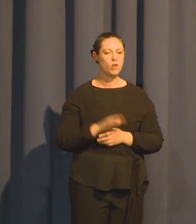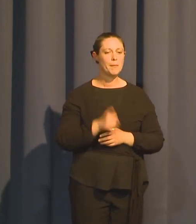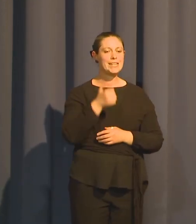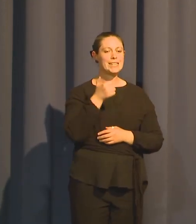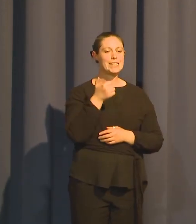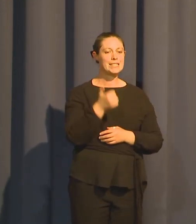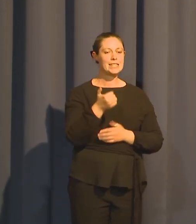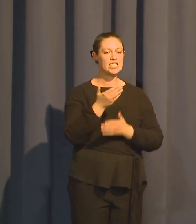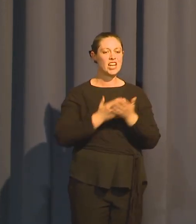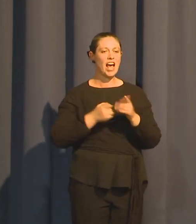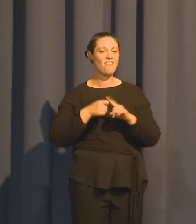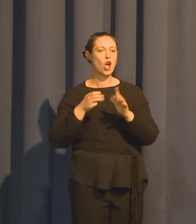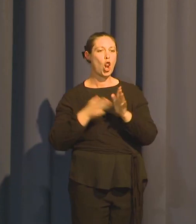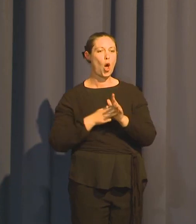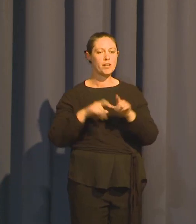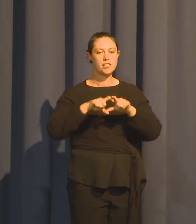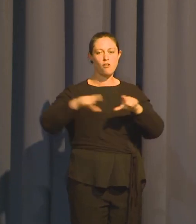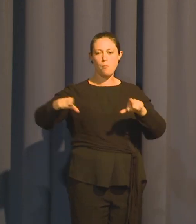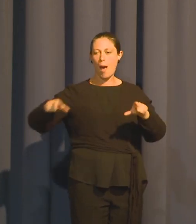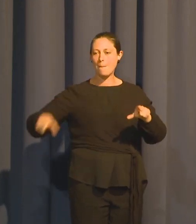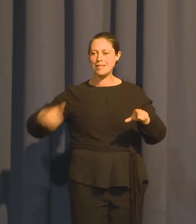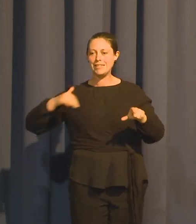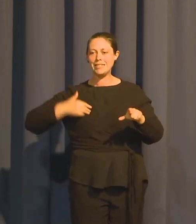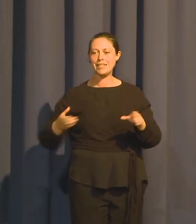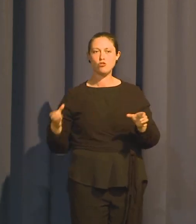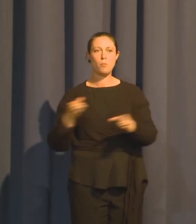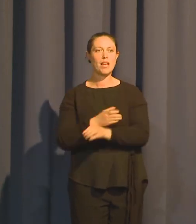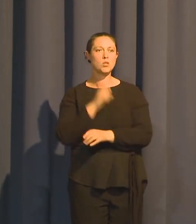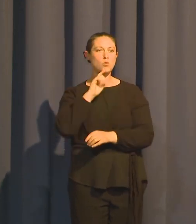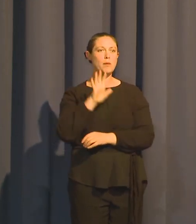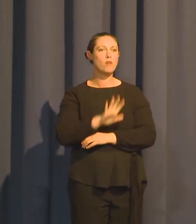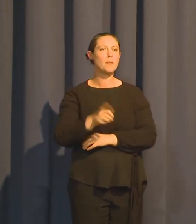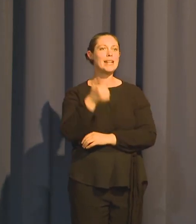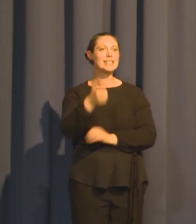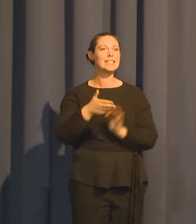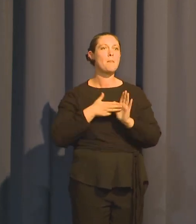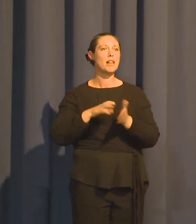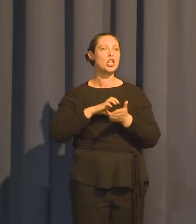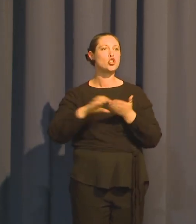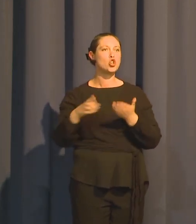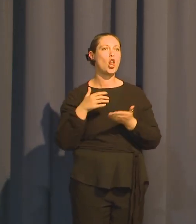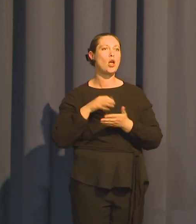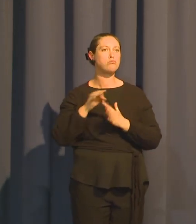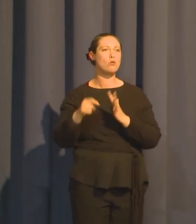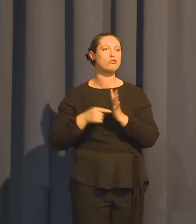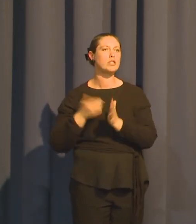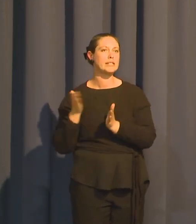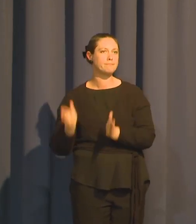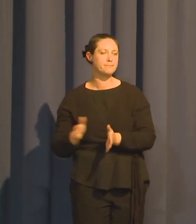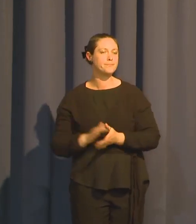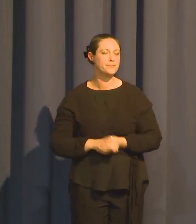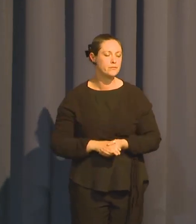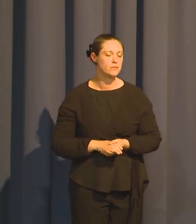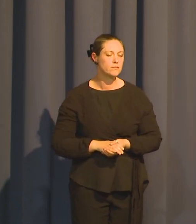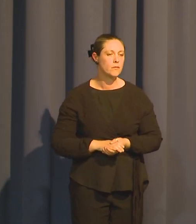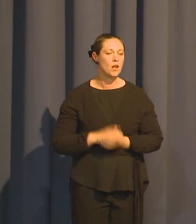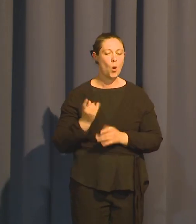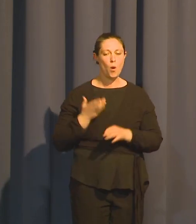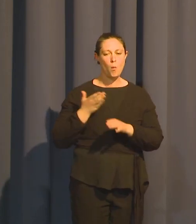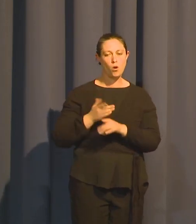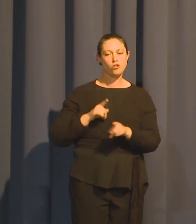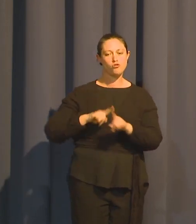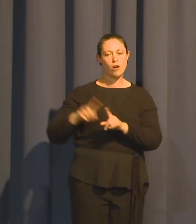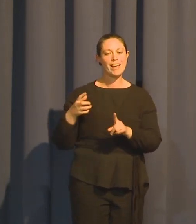6.5 kilometres of that pipe needs to be replaced. It's going to cost roughly $6 million. And we're working to do that as quickly as